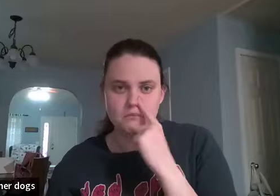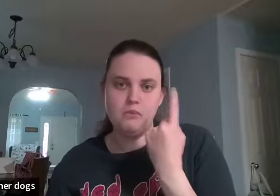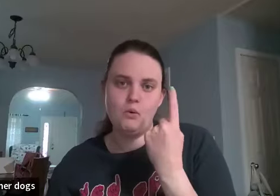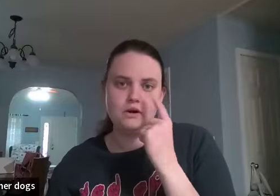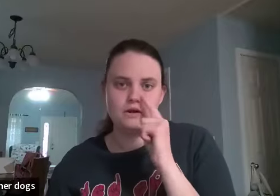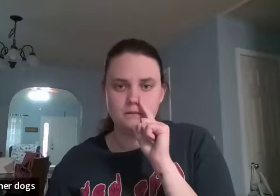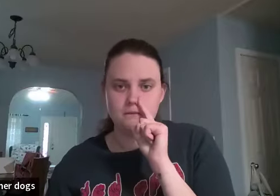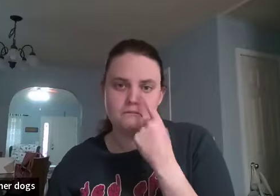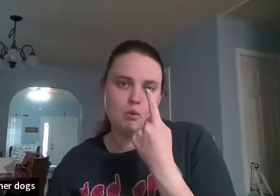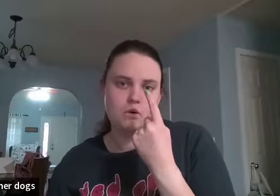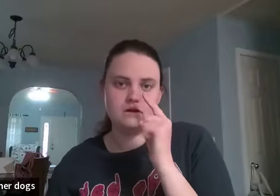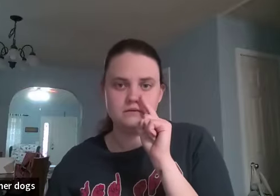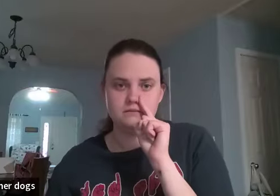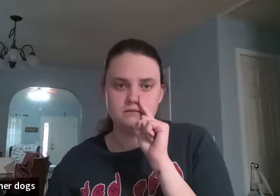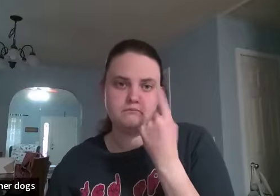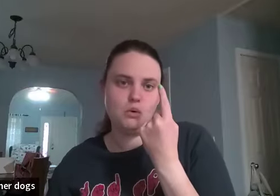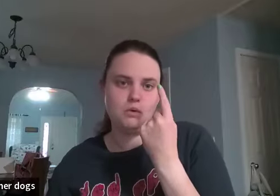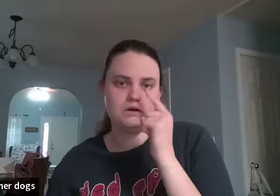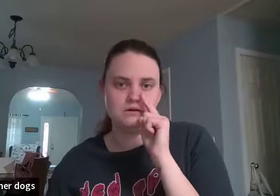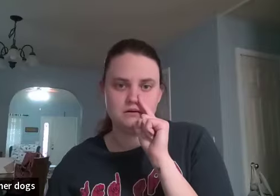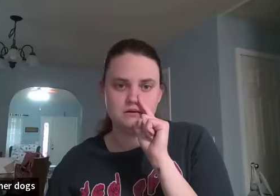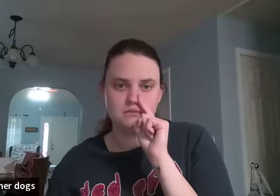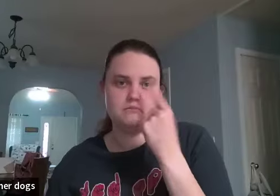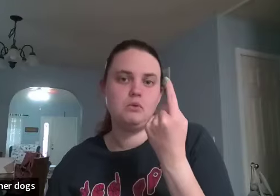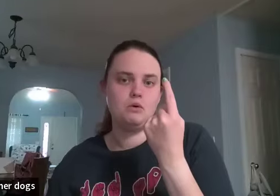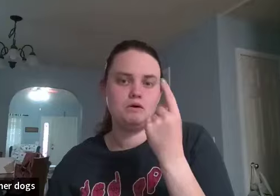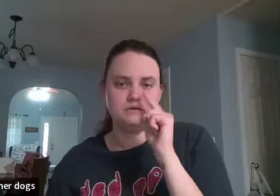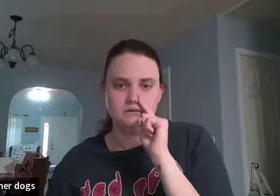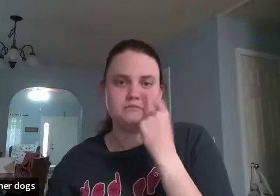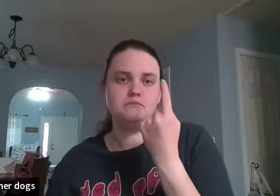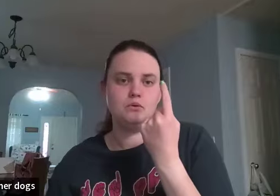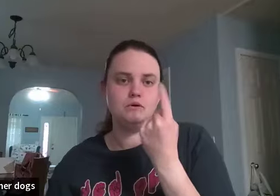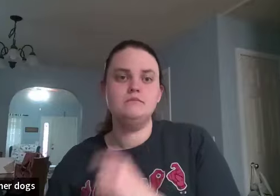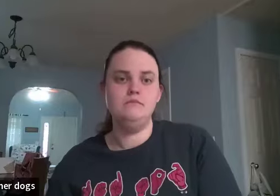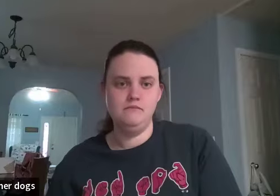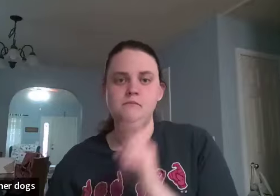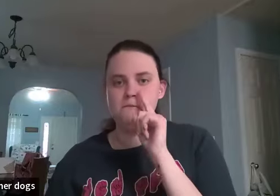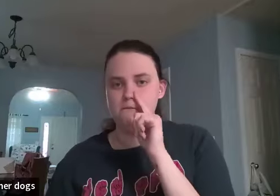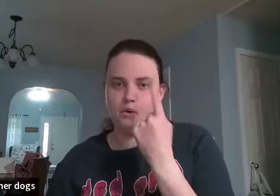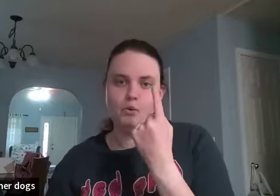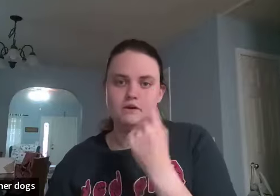go bored, bored, bored, bored, bored. Bored.